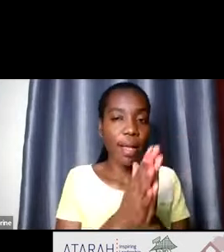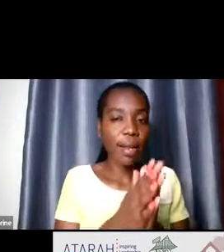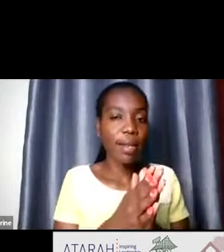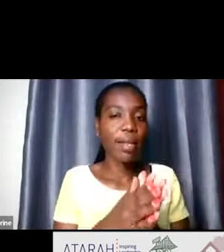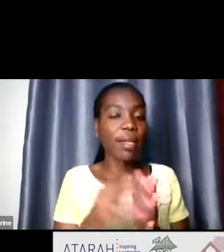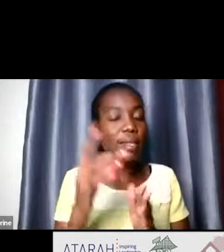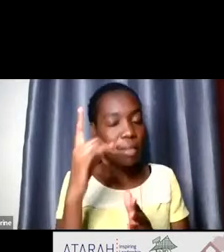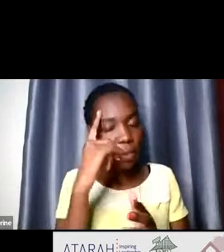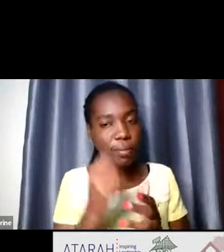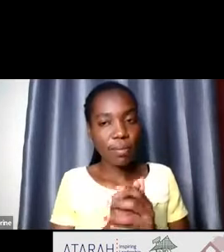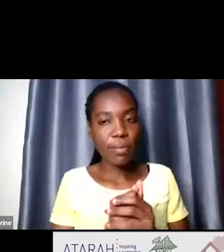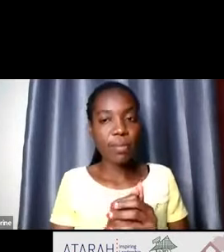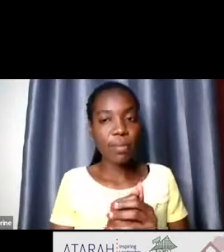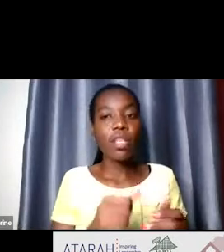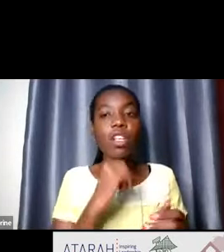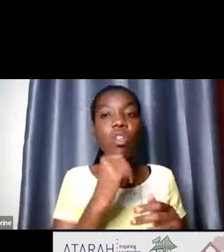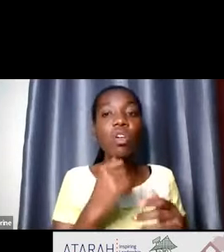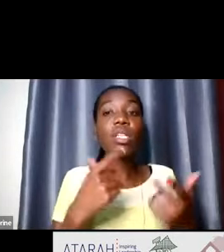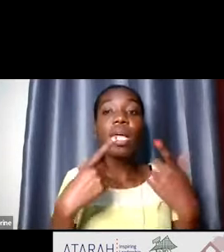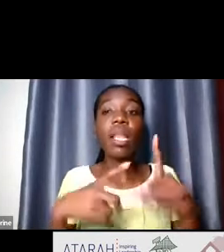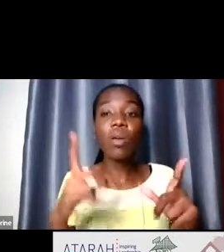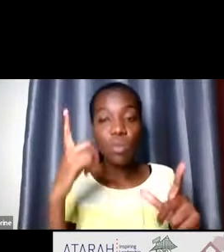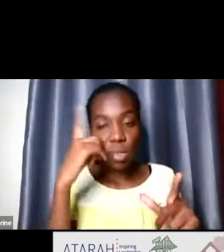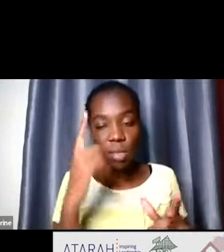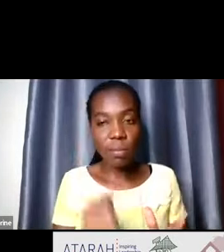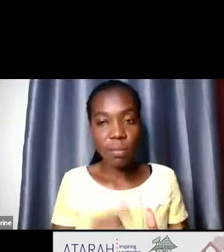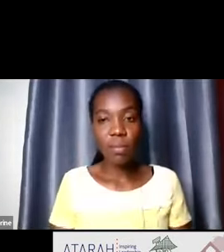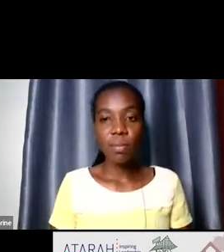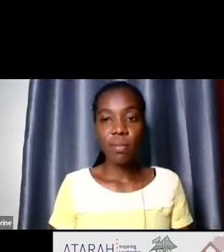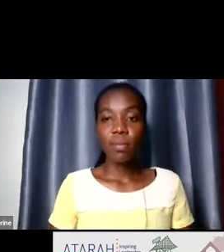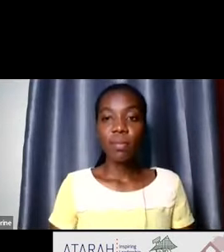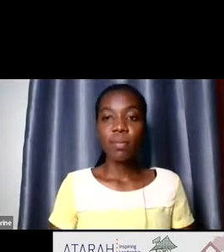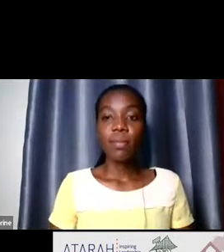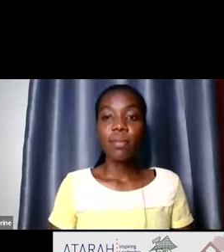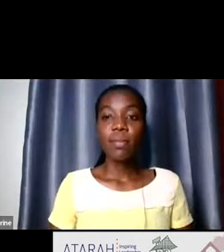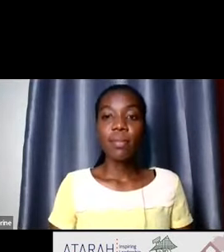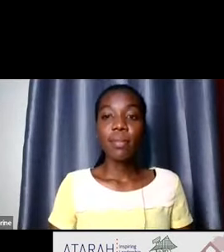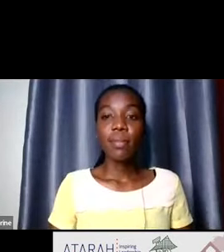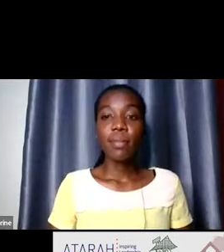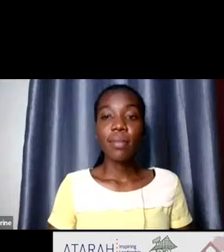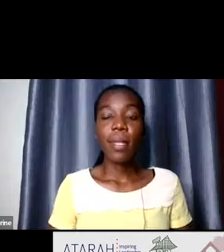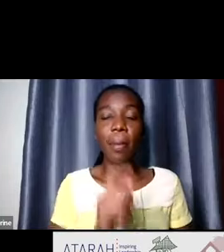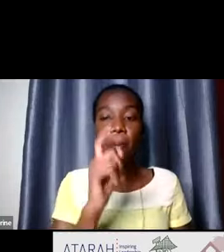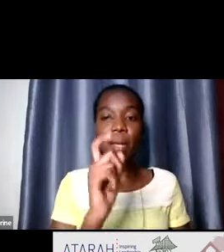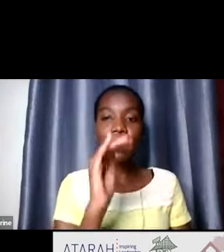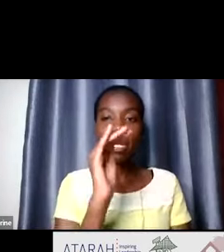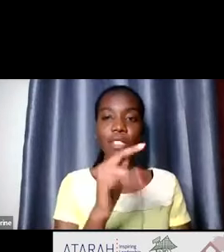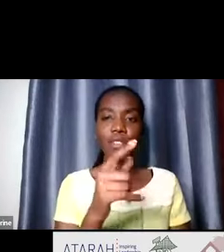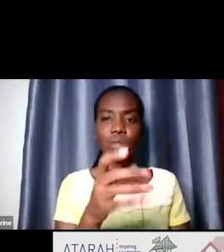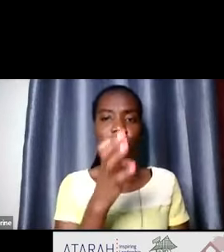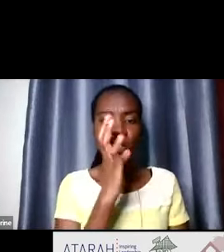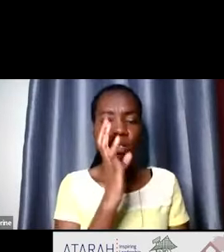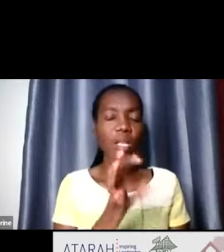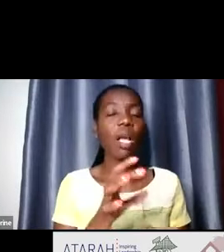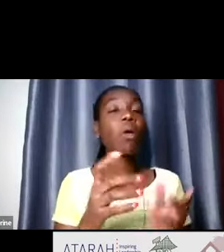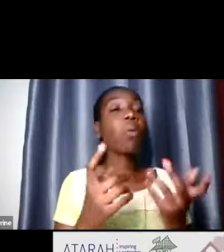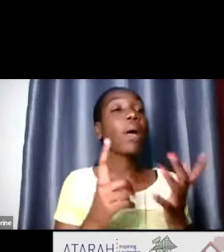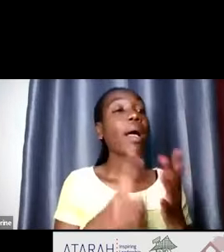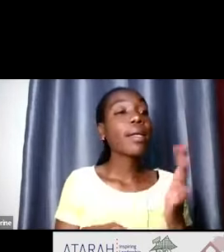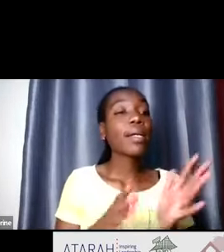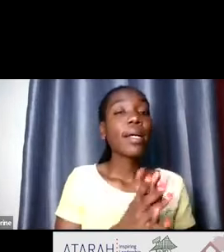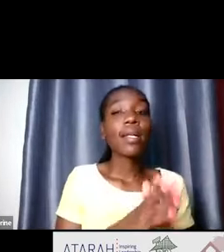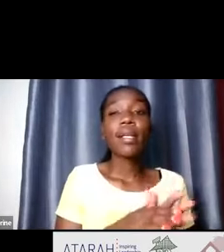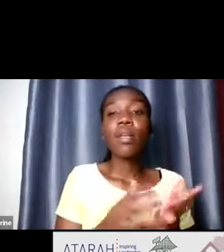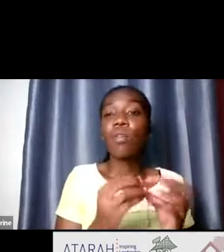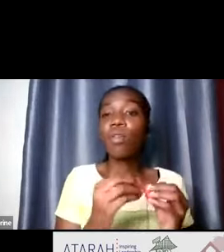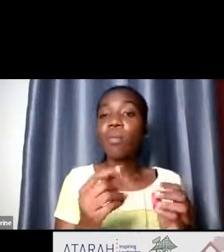asleep, don't allow them to fall asleep. You need to ask, what have you drank and for how long have you drank? Because that falling asleep may not be